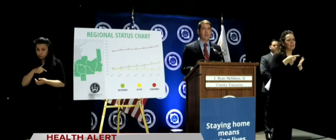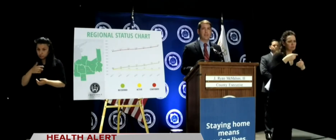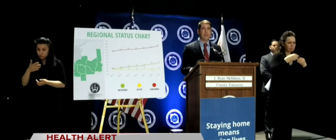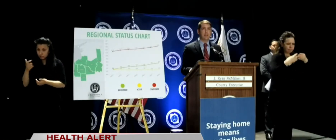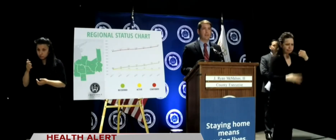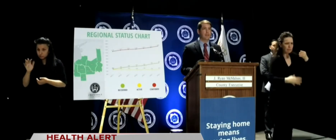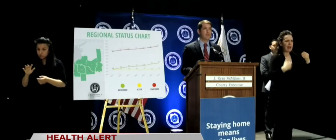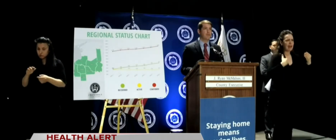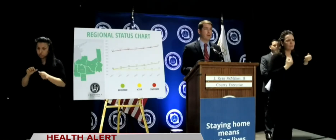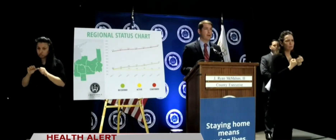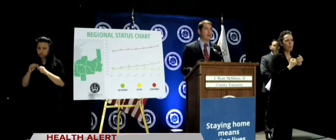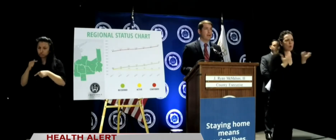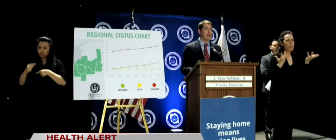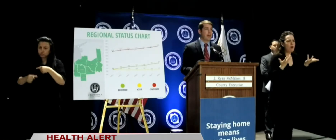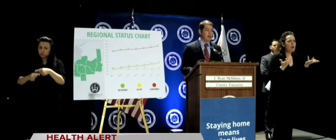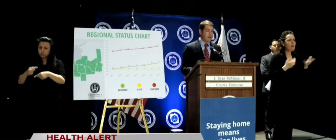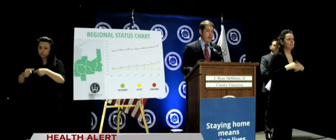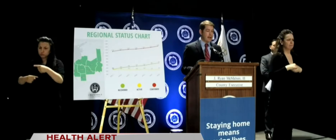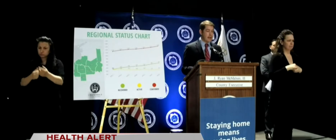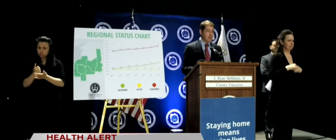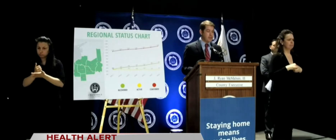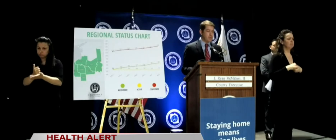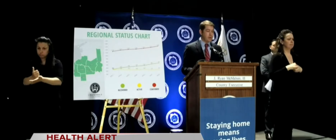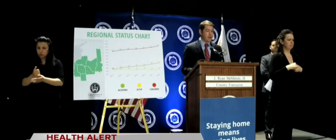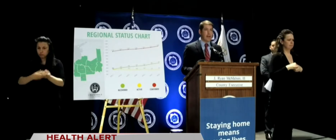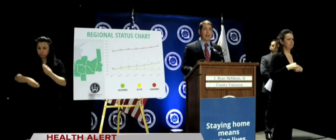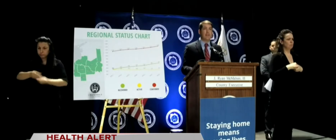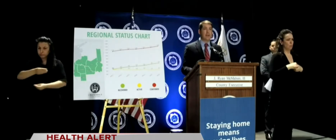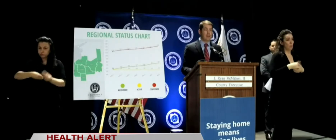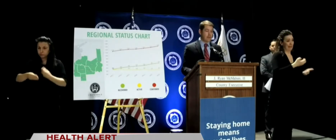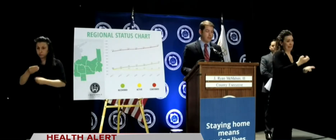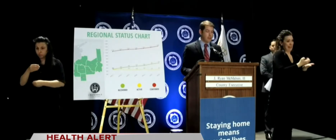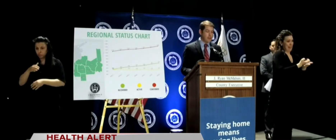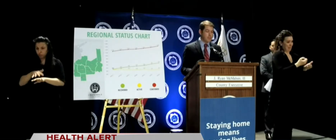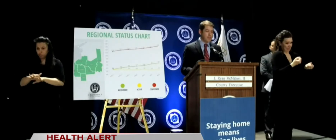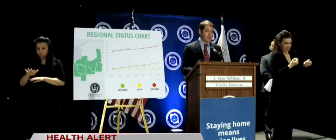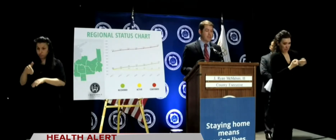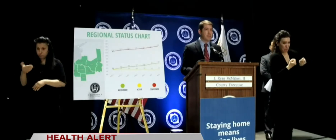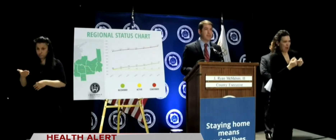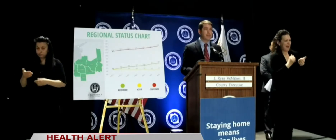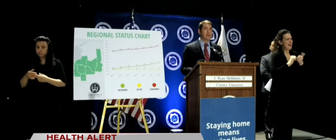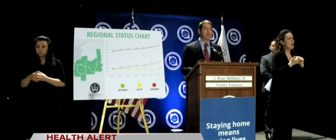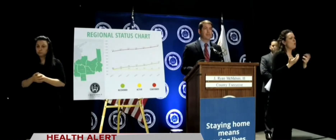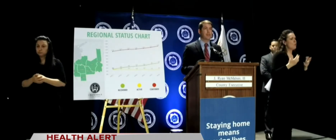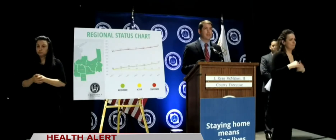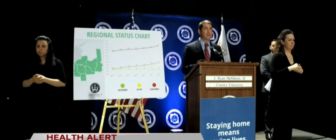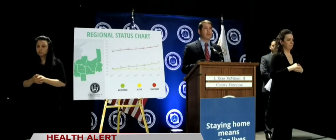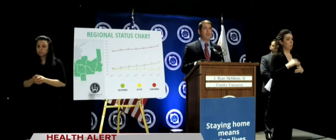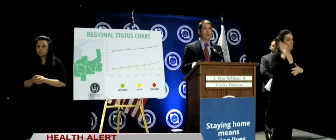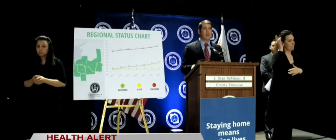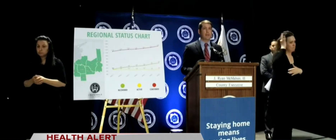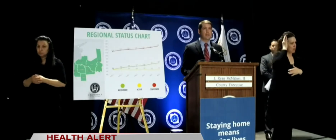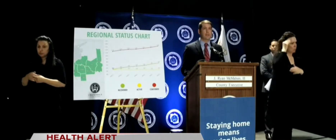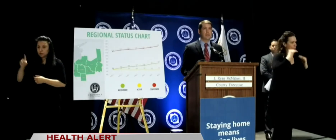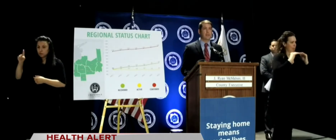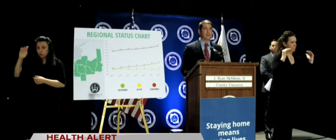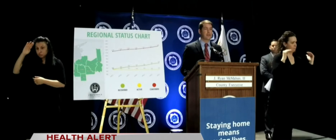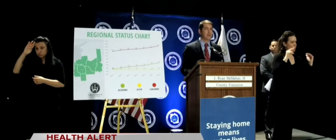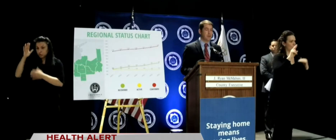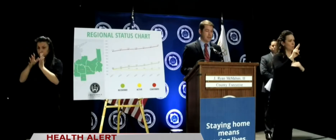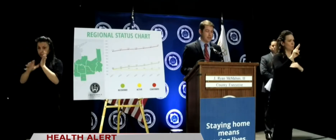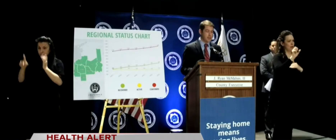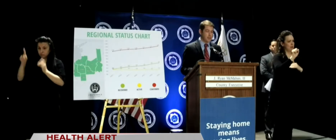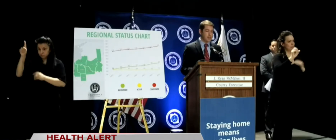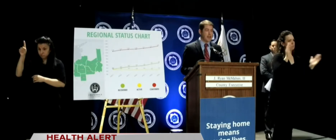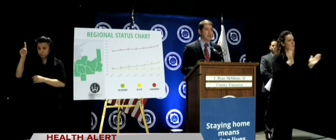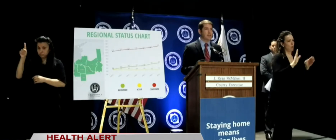agencies that we typically look to for economic support. On the federal level, U.S. Small Business Administration, which we know has received additional